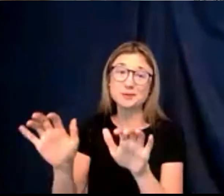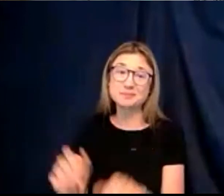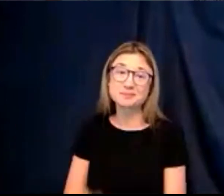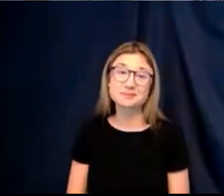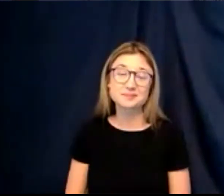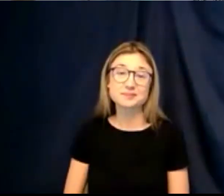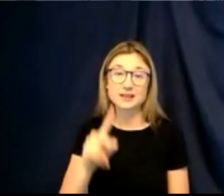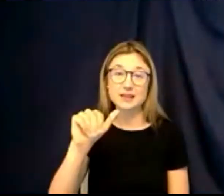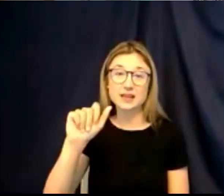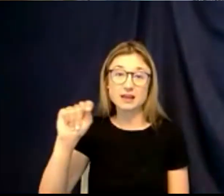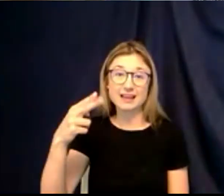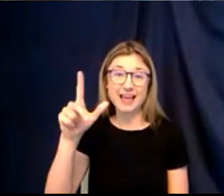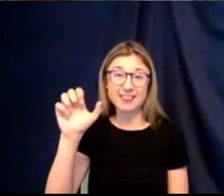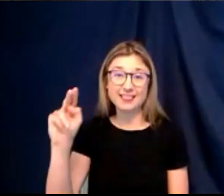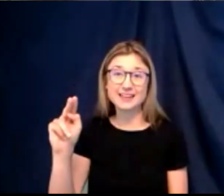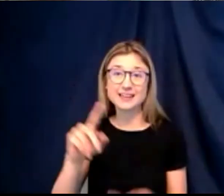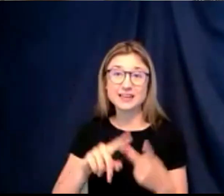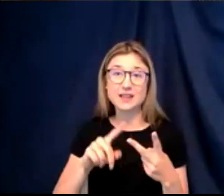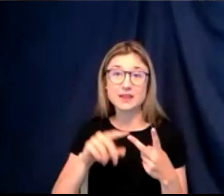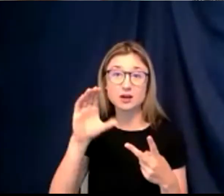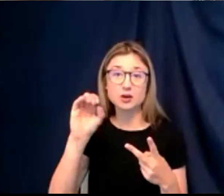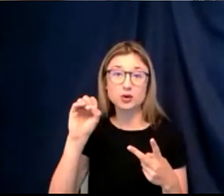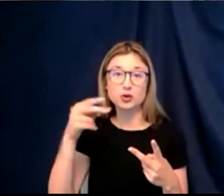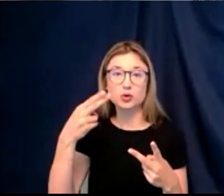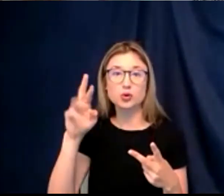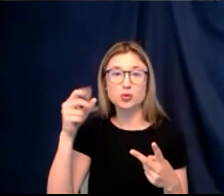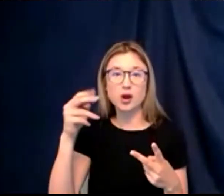and then I see Karonda has her hand raised.